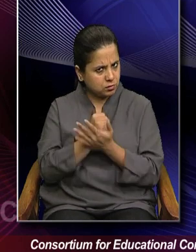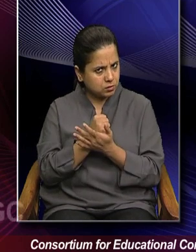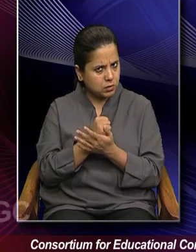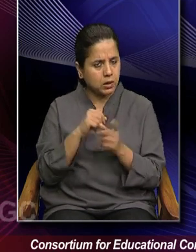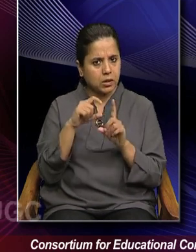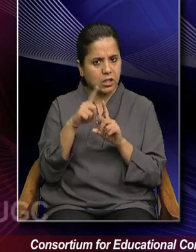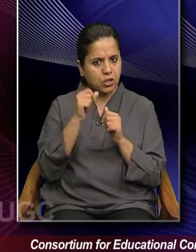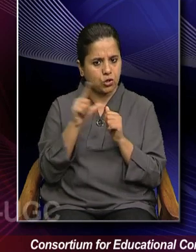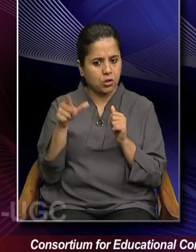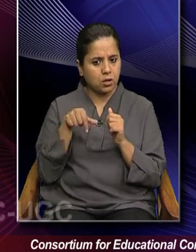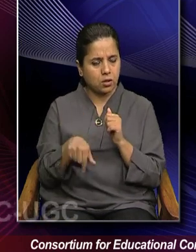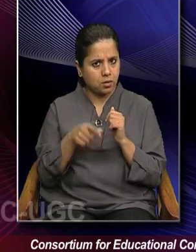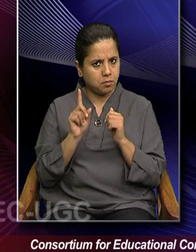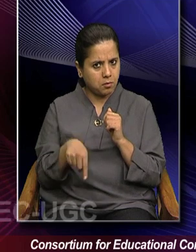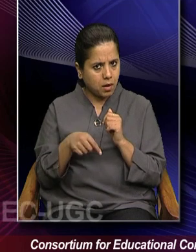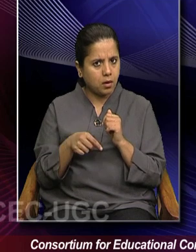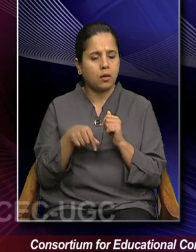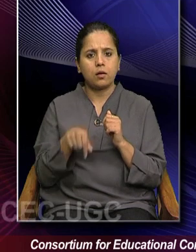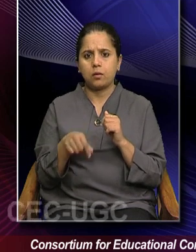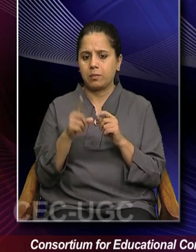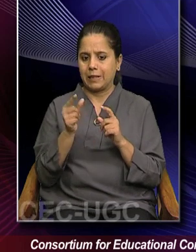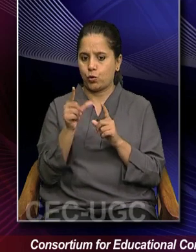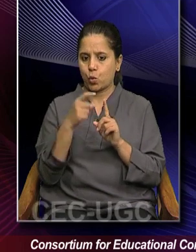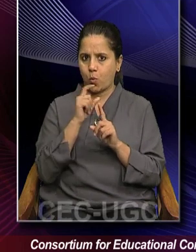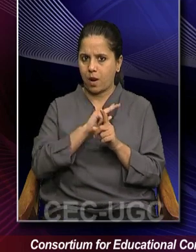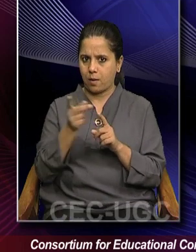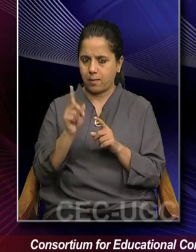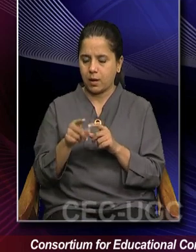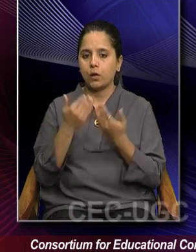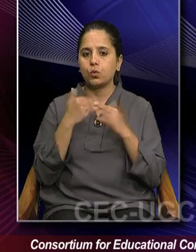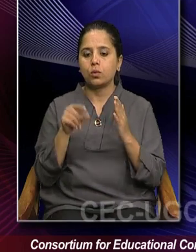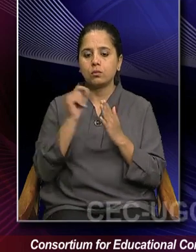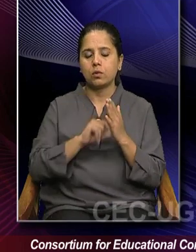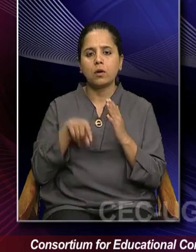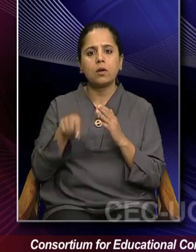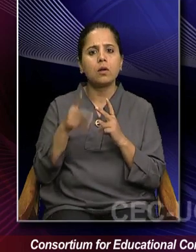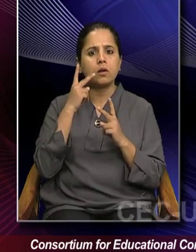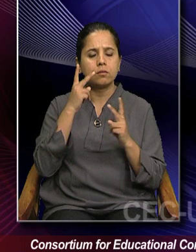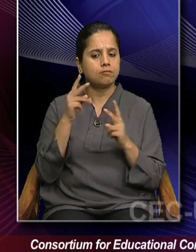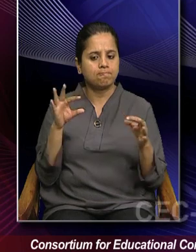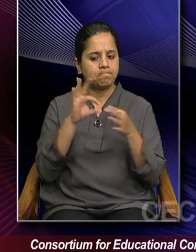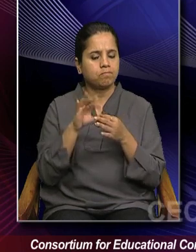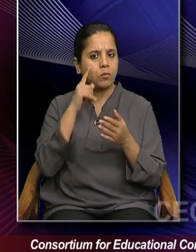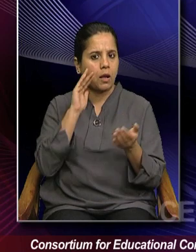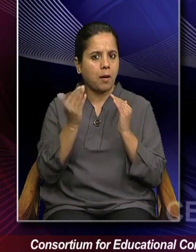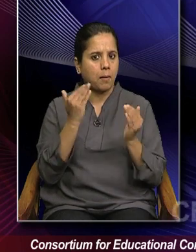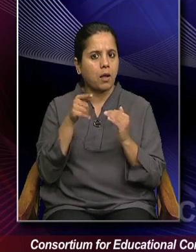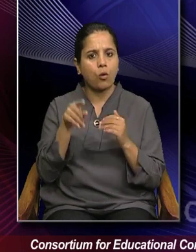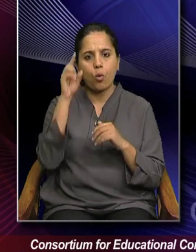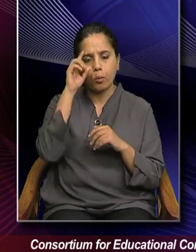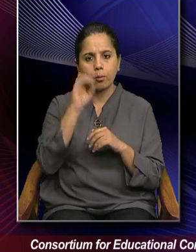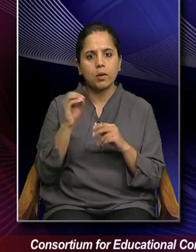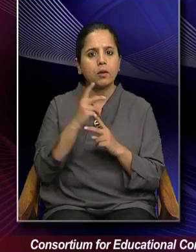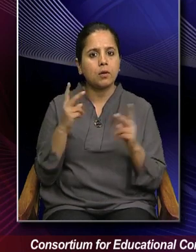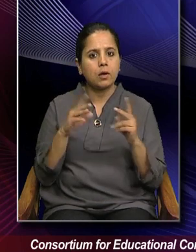digital currency? The student write their views, pair up to compare the opinions